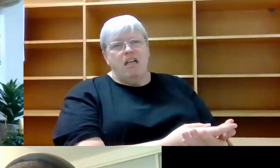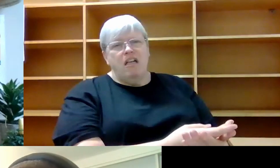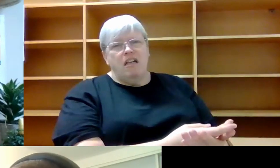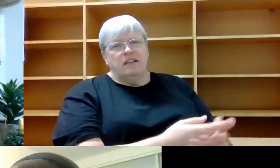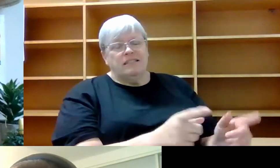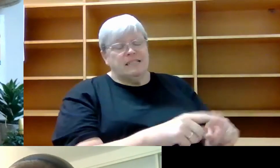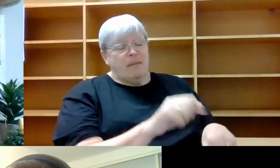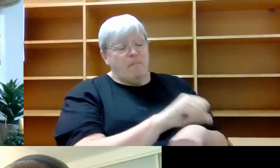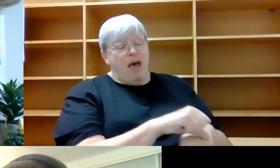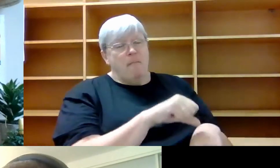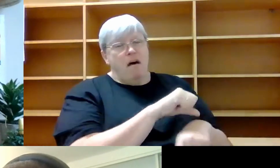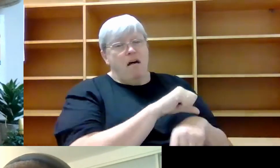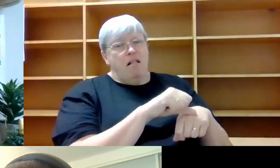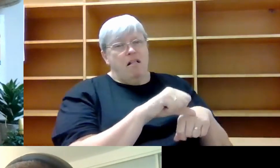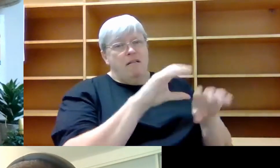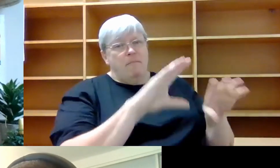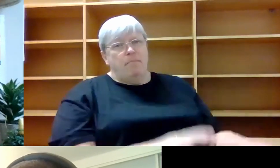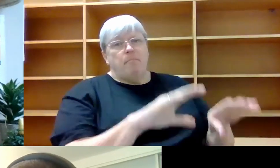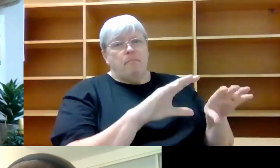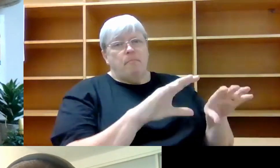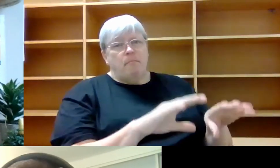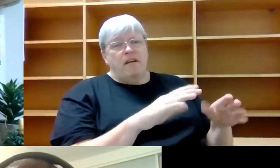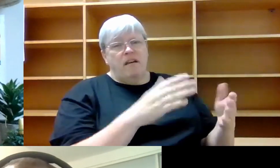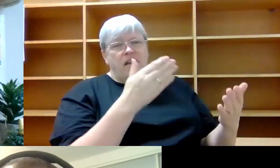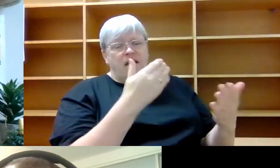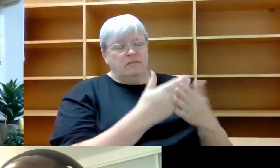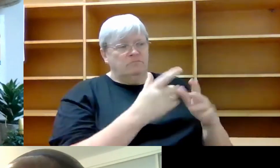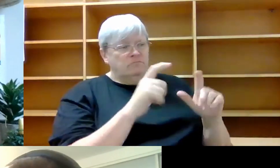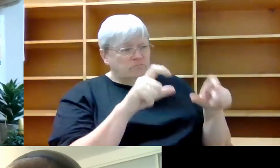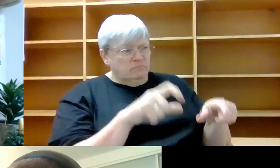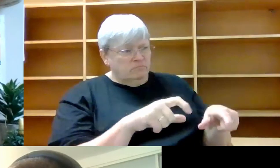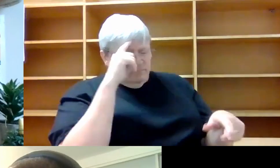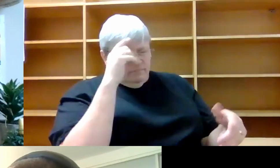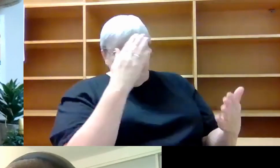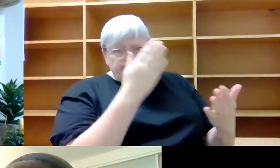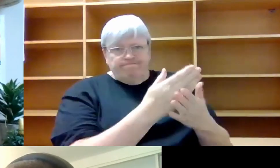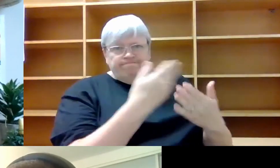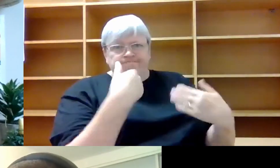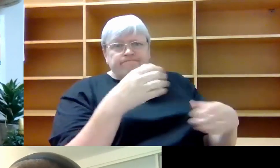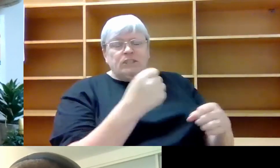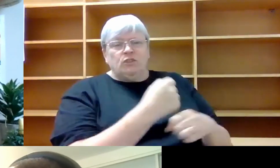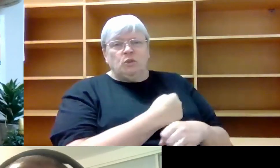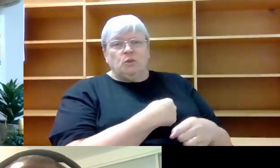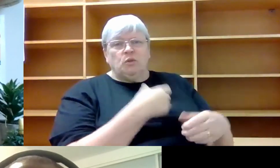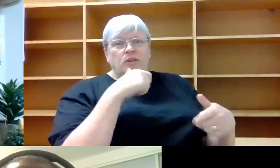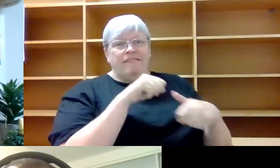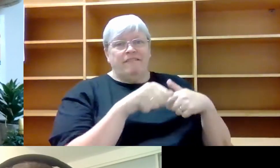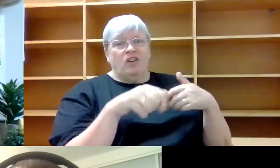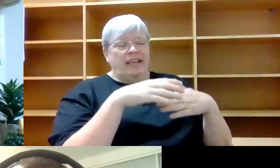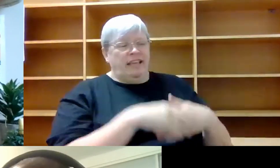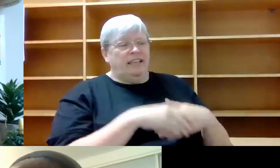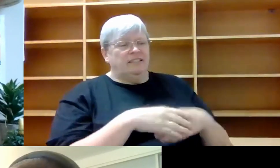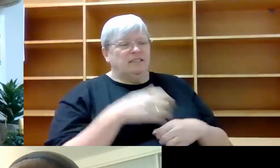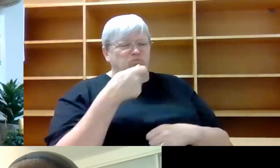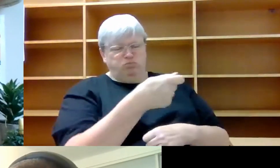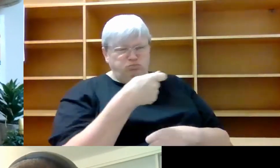I stood still, not believing what I had just done, Keraton leaped on Mr. Donaldson and plunged his billhook into his back